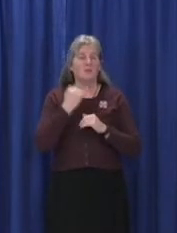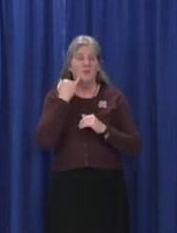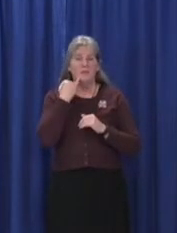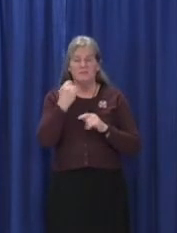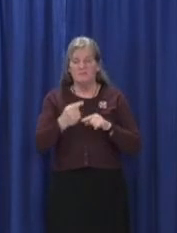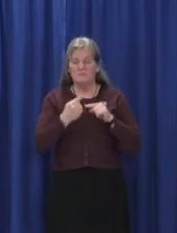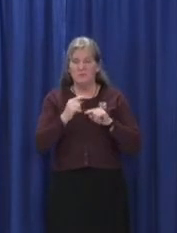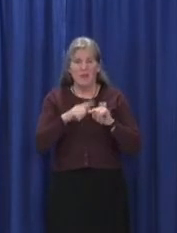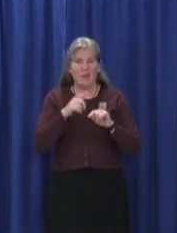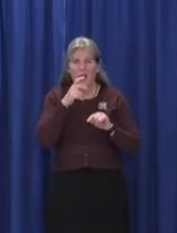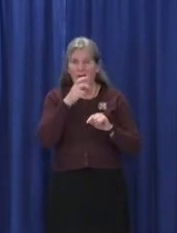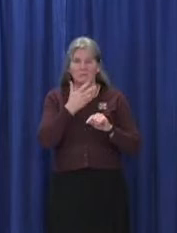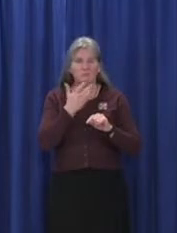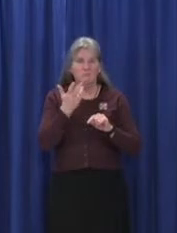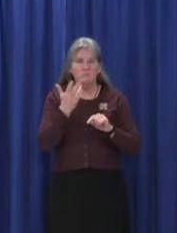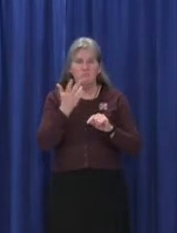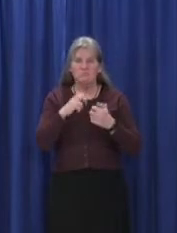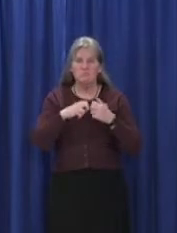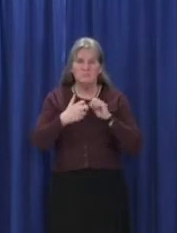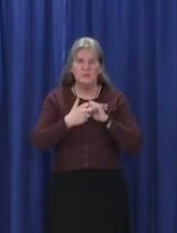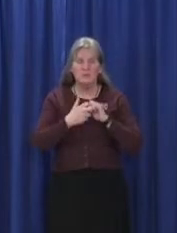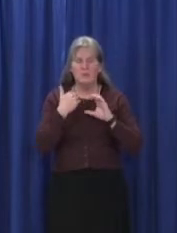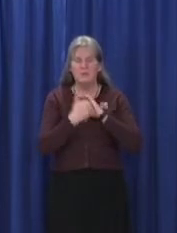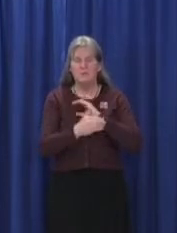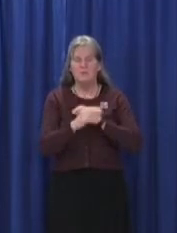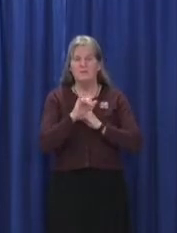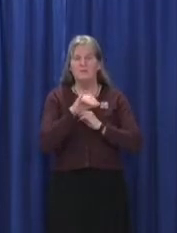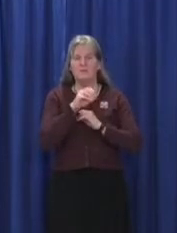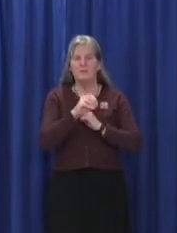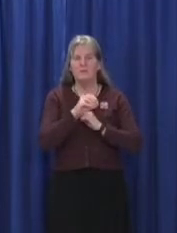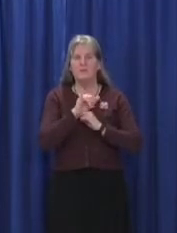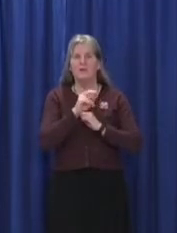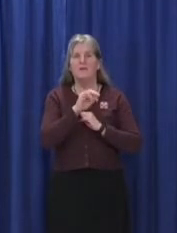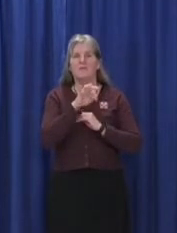the reporters are having problems, please email